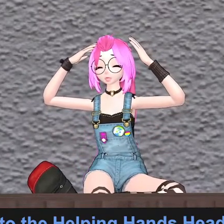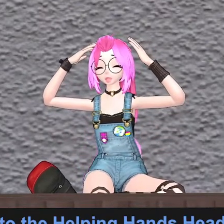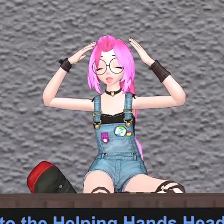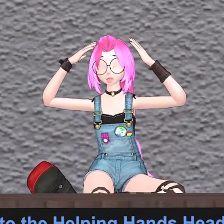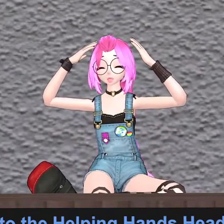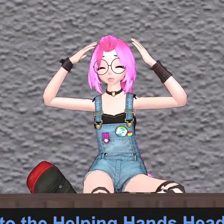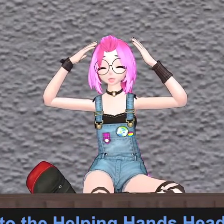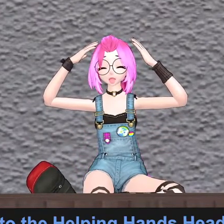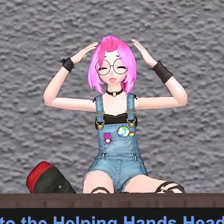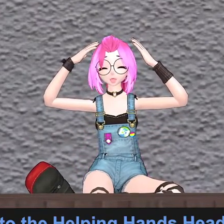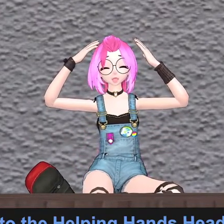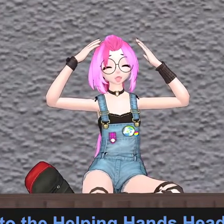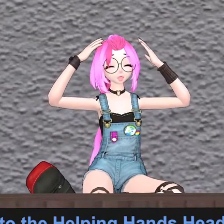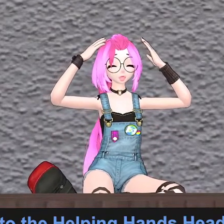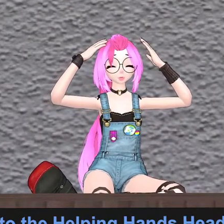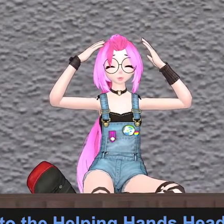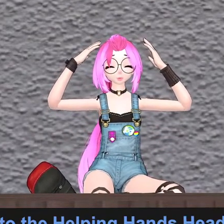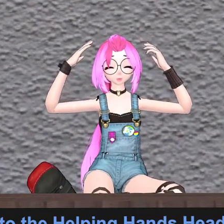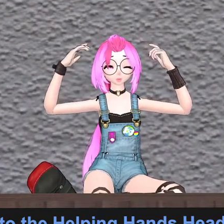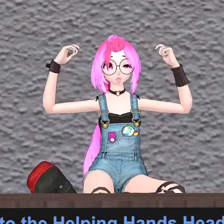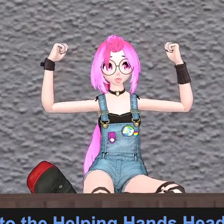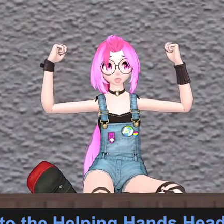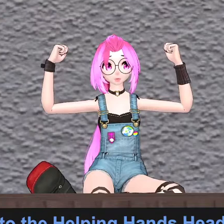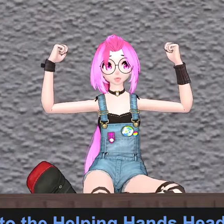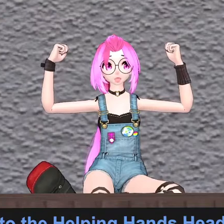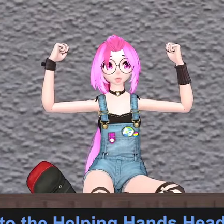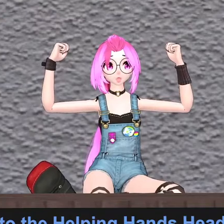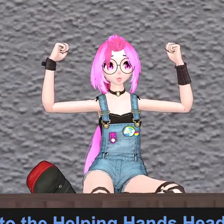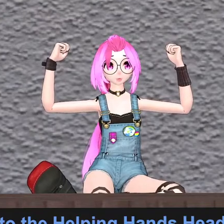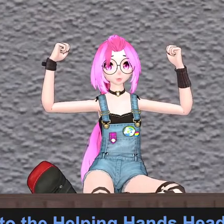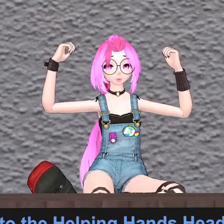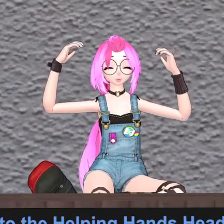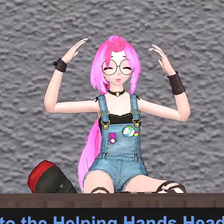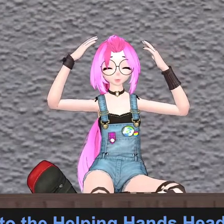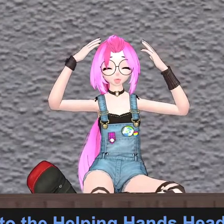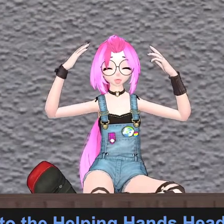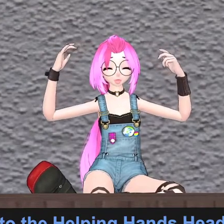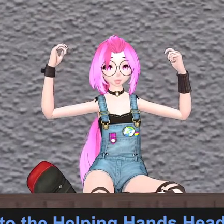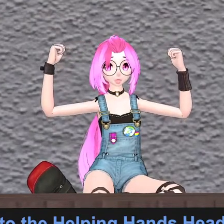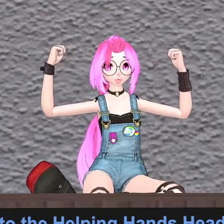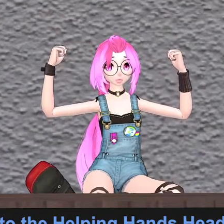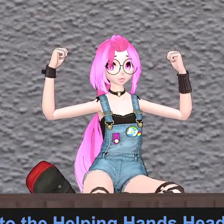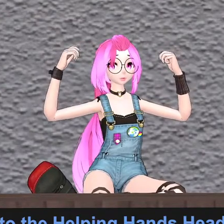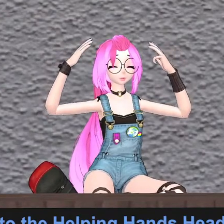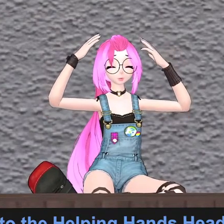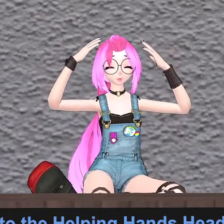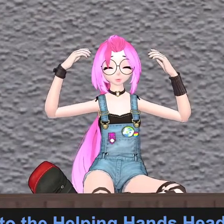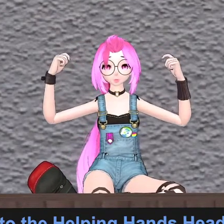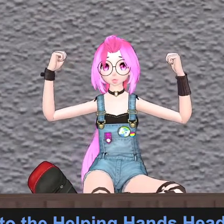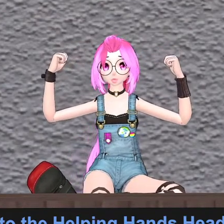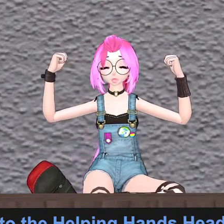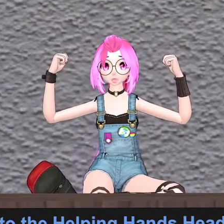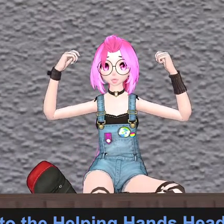hand on the sides of our head, and then pull out like this.